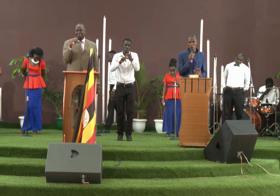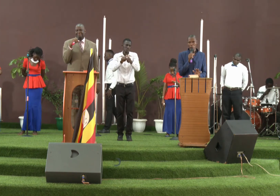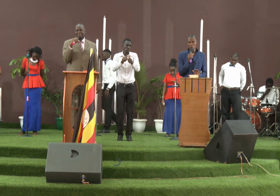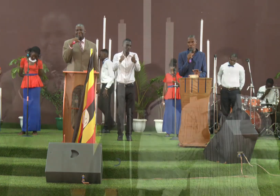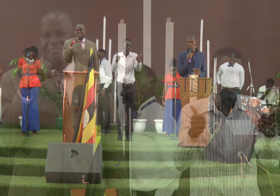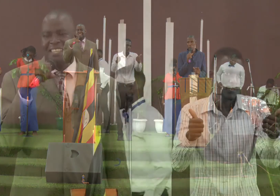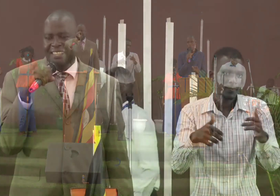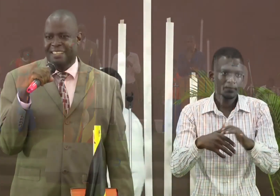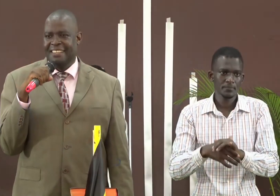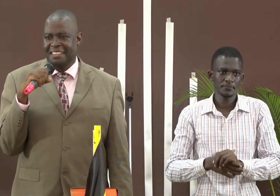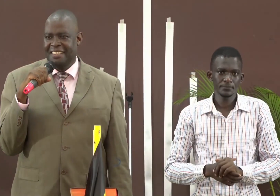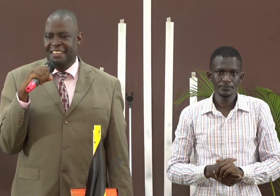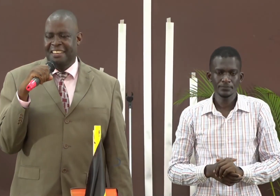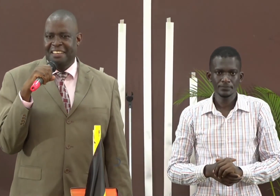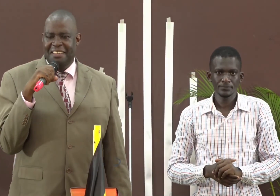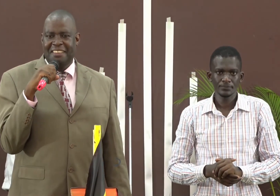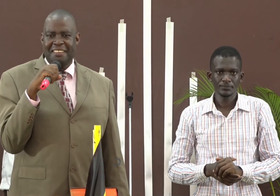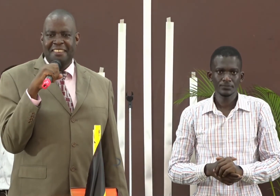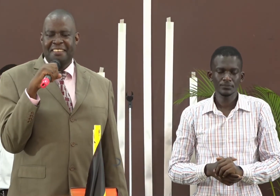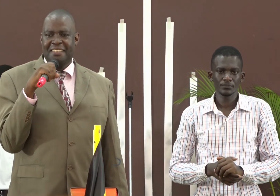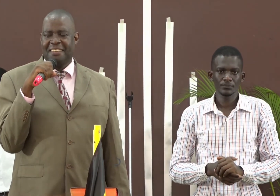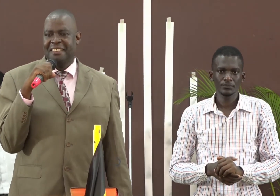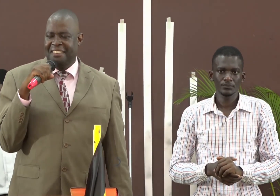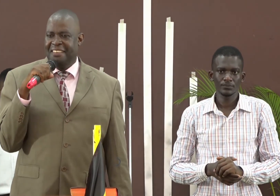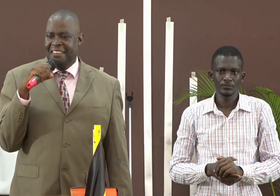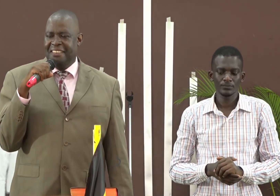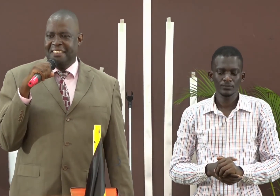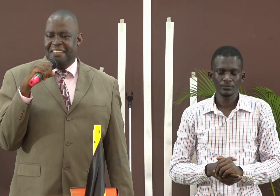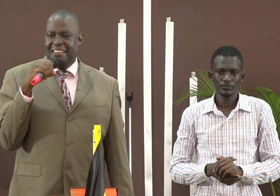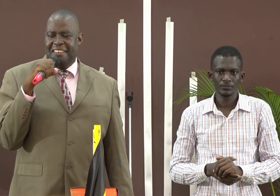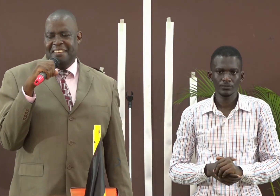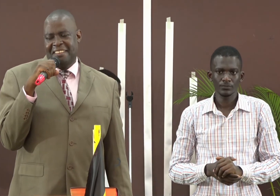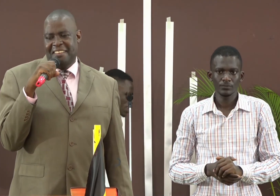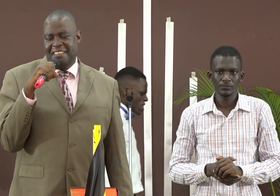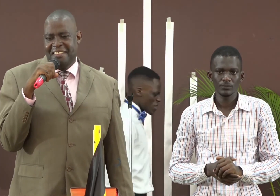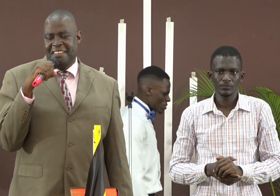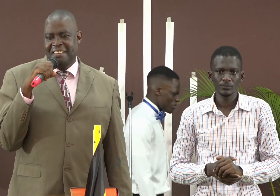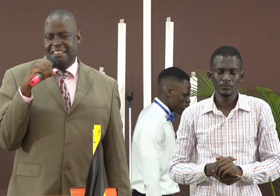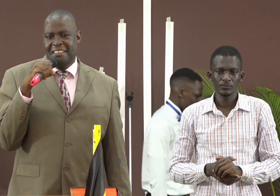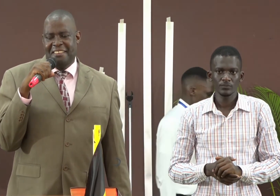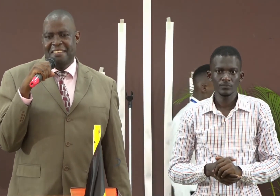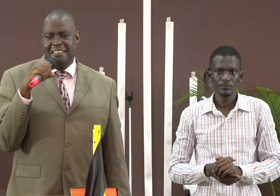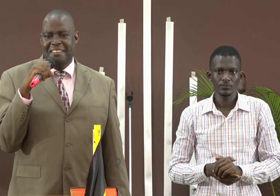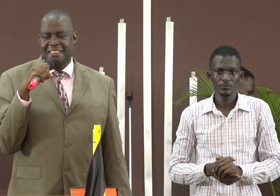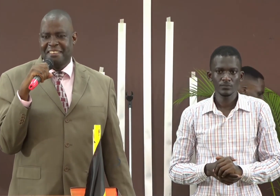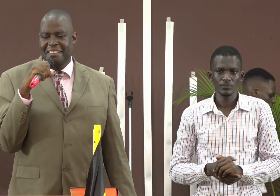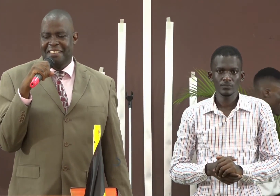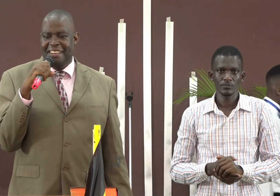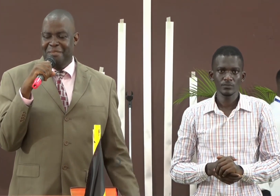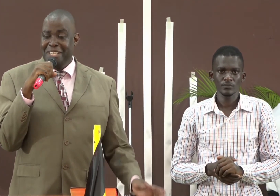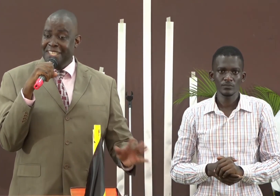According to the gospel that we've heard, that whatever time the Lord has prepared for each and every one of us, that we will use